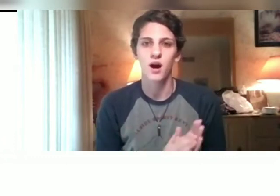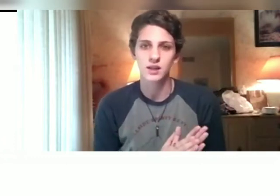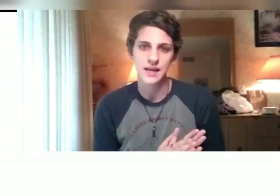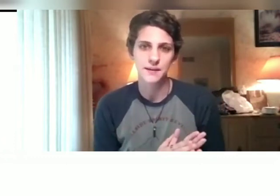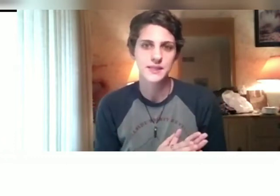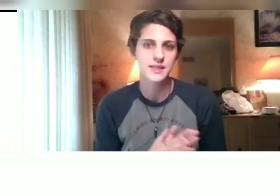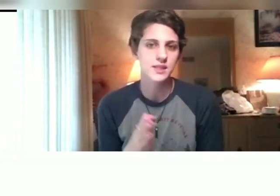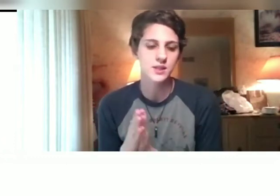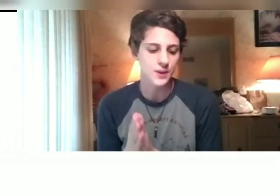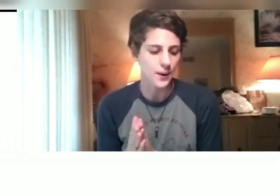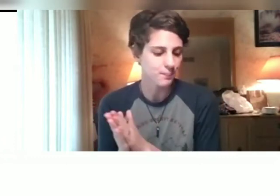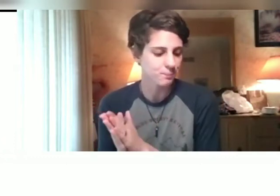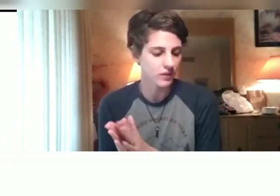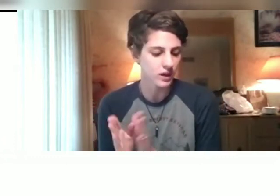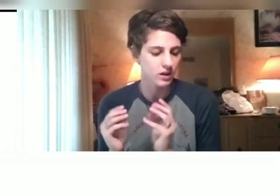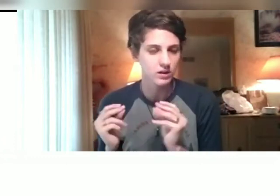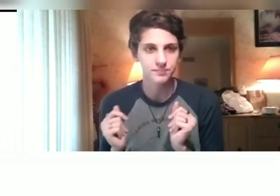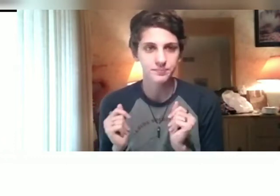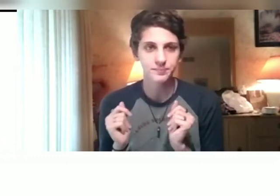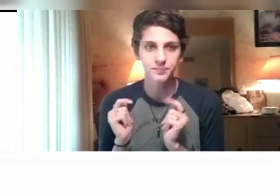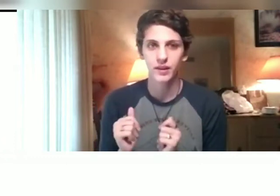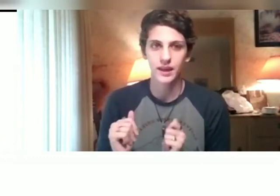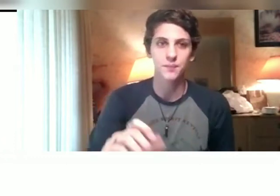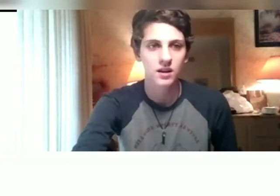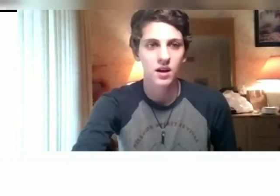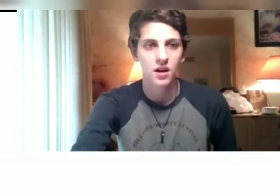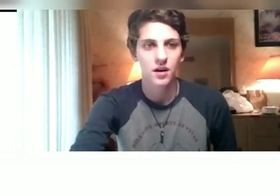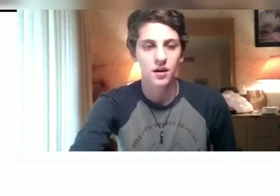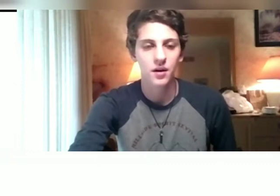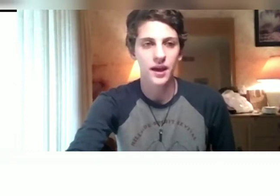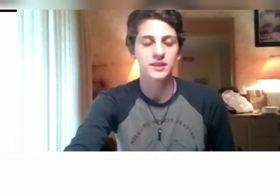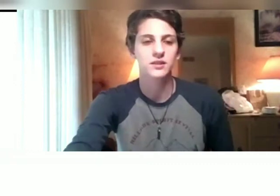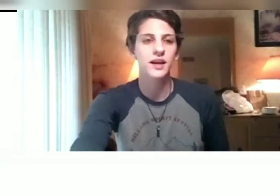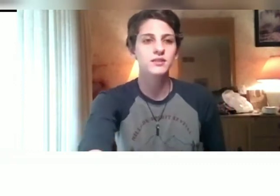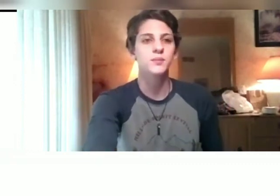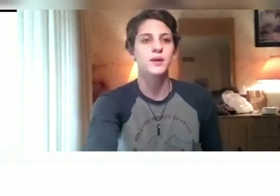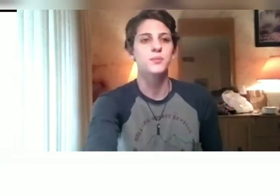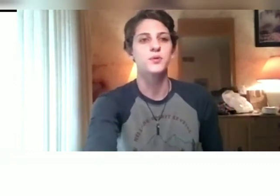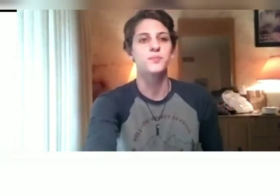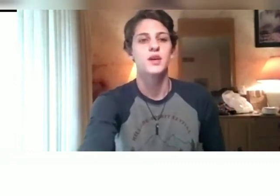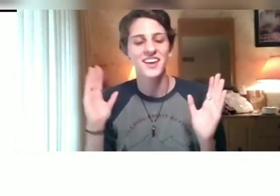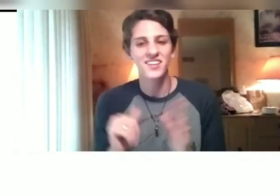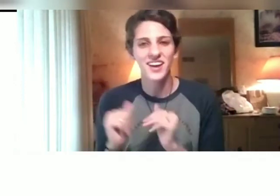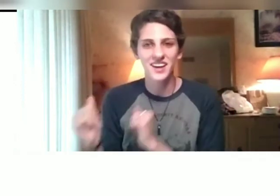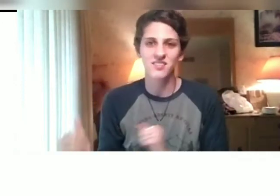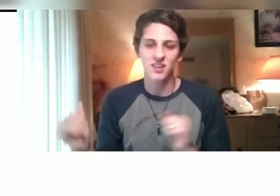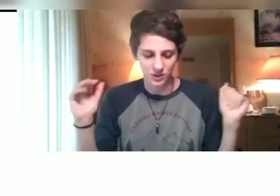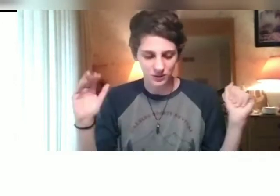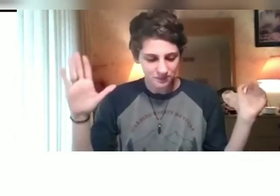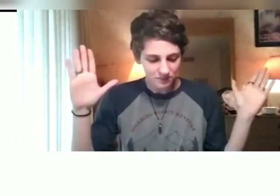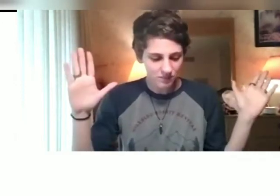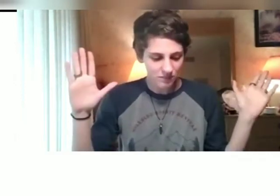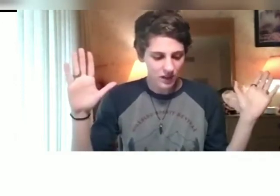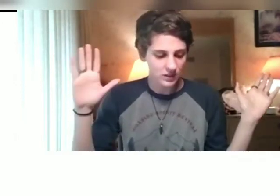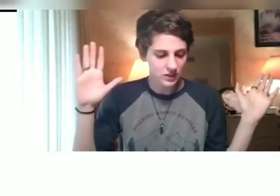some concepts. So yeah. Okay, so titles and people. Your aunt and your